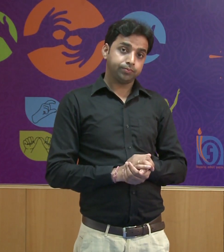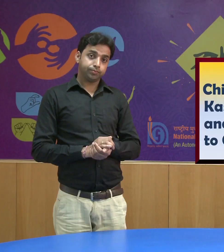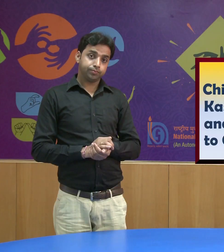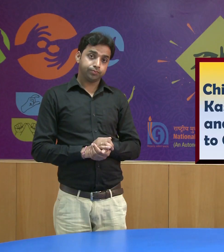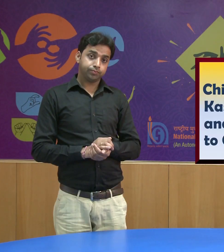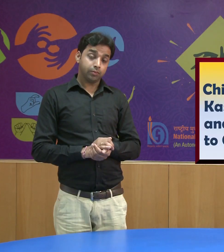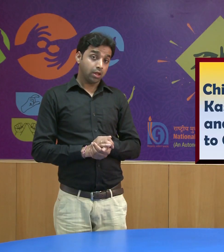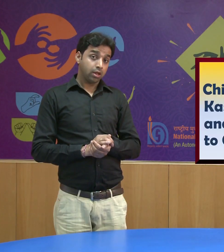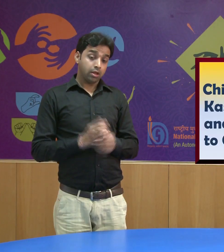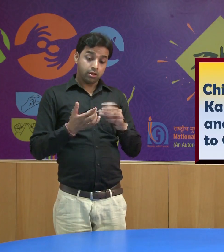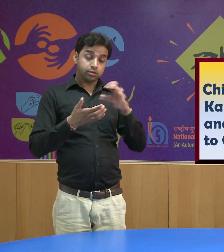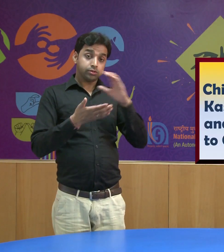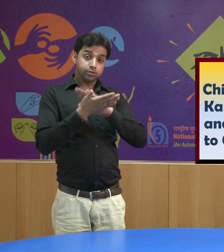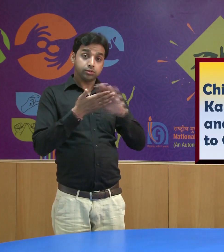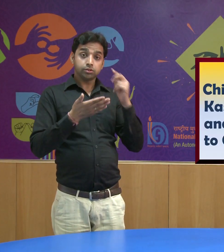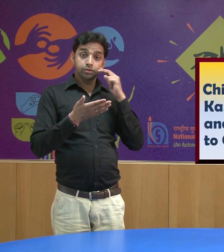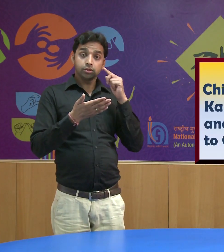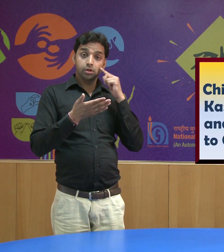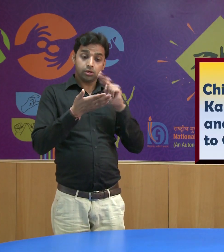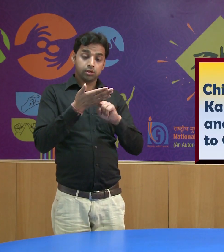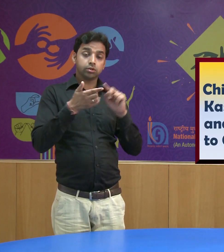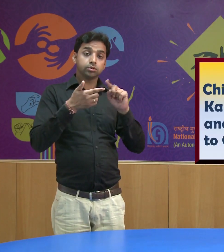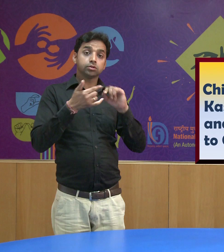The Chinese king invited